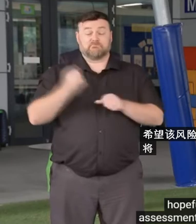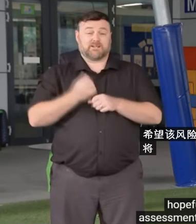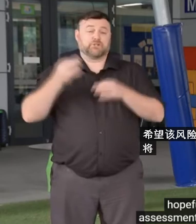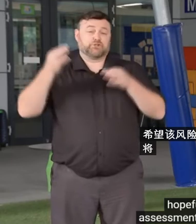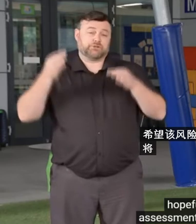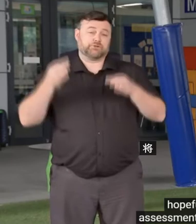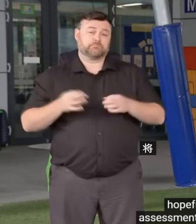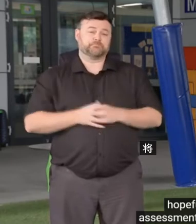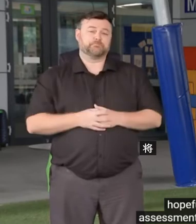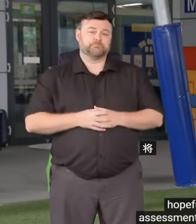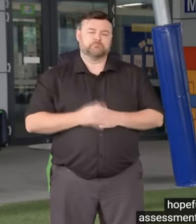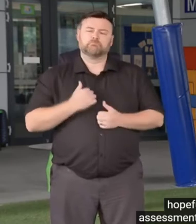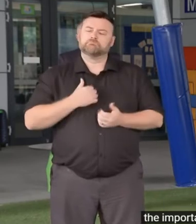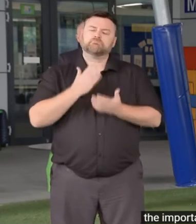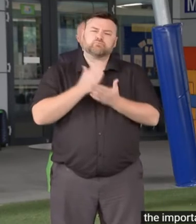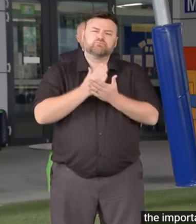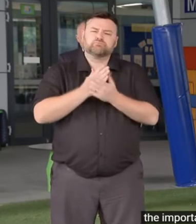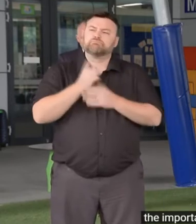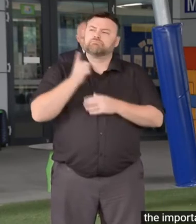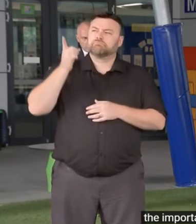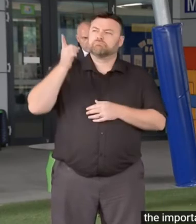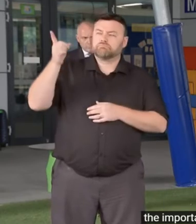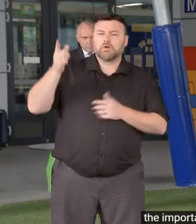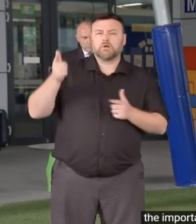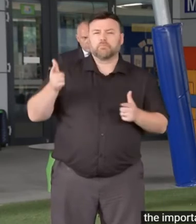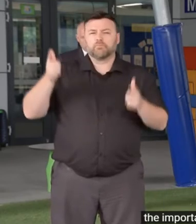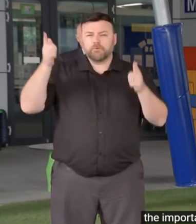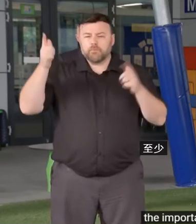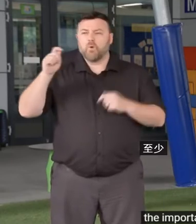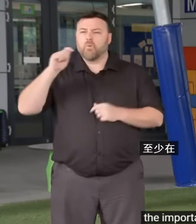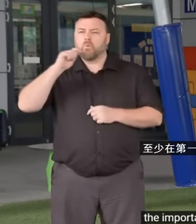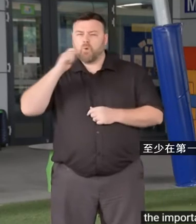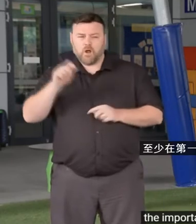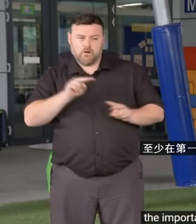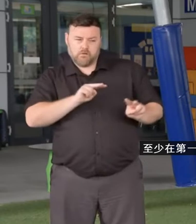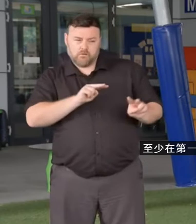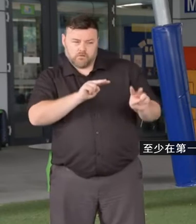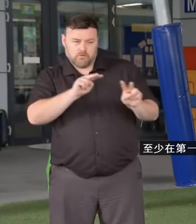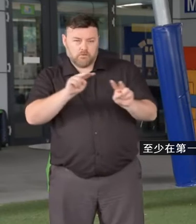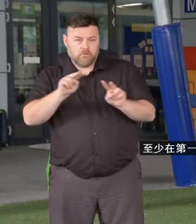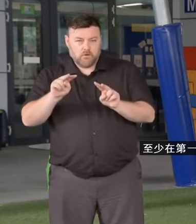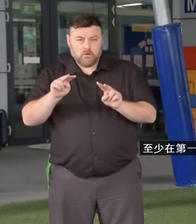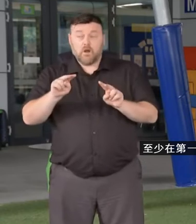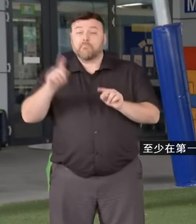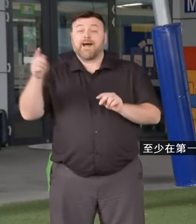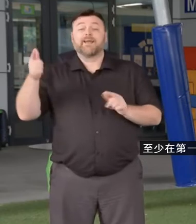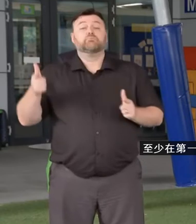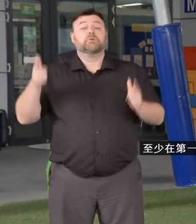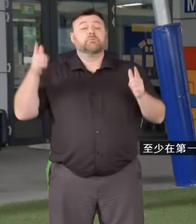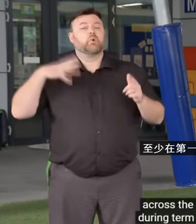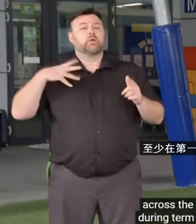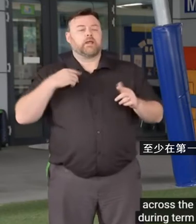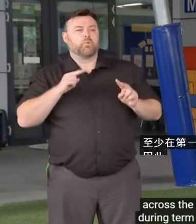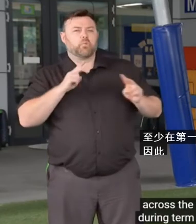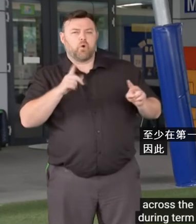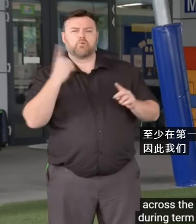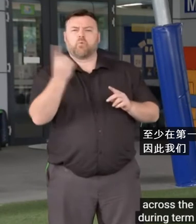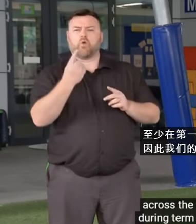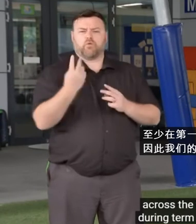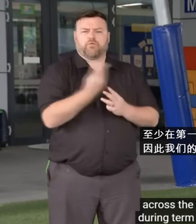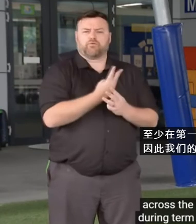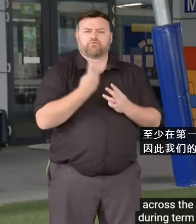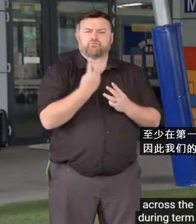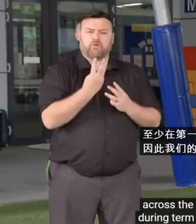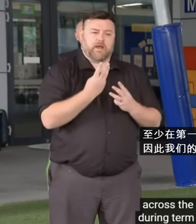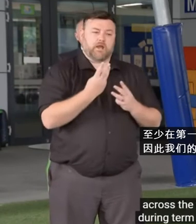include the importance of consistency across the three sectors, at least during term one. So